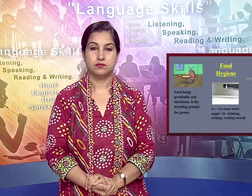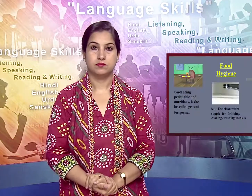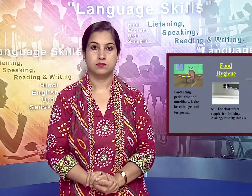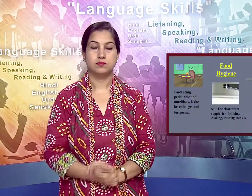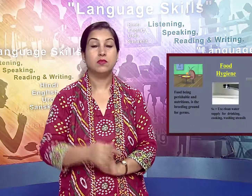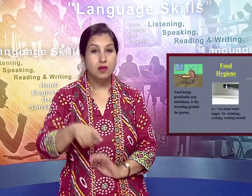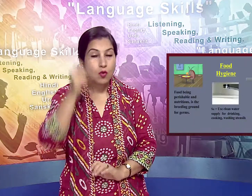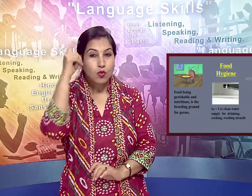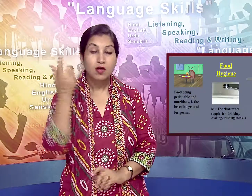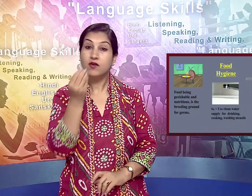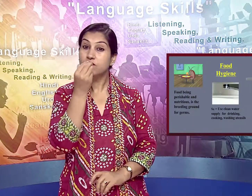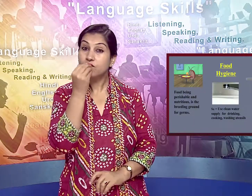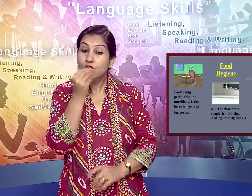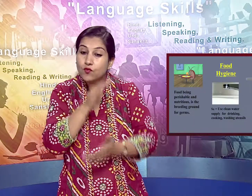Let's understand food hygiene.